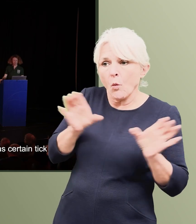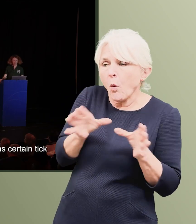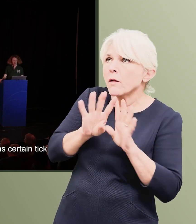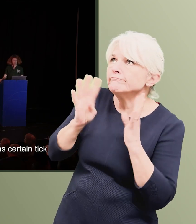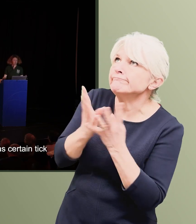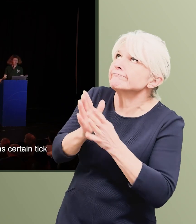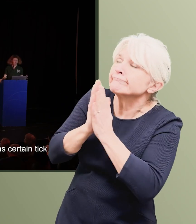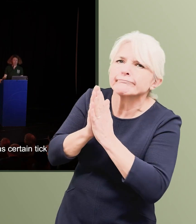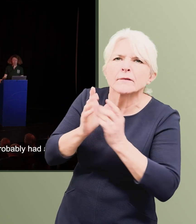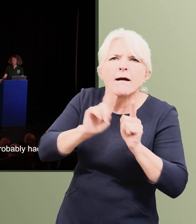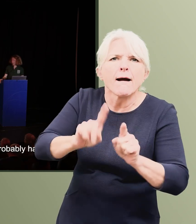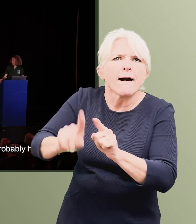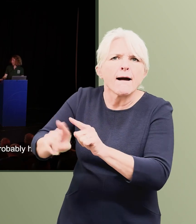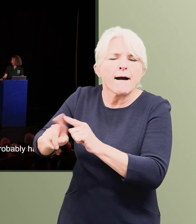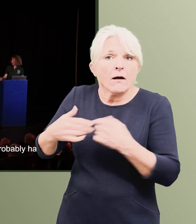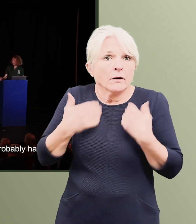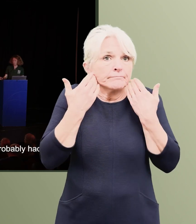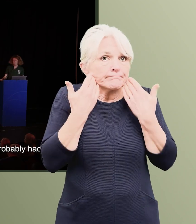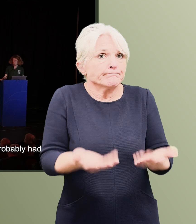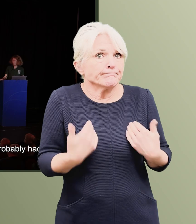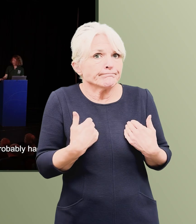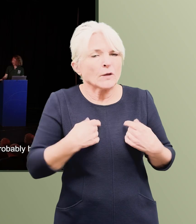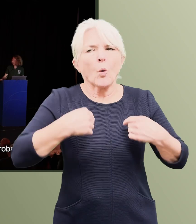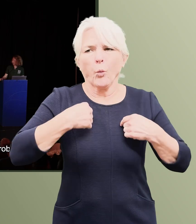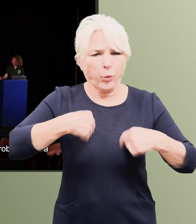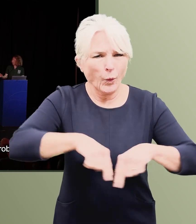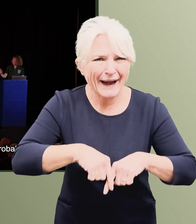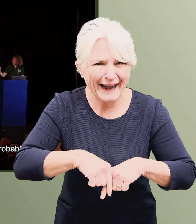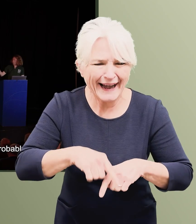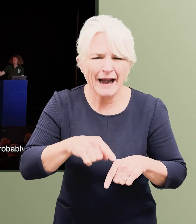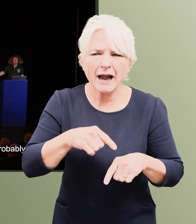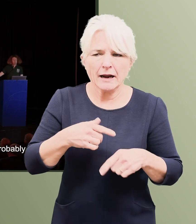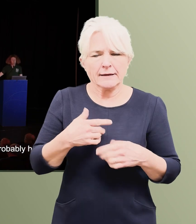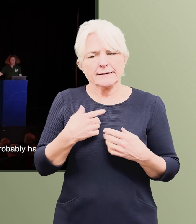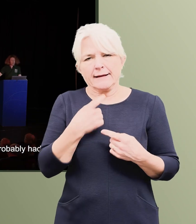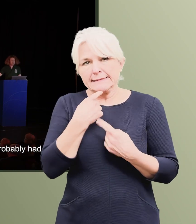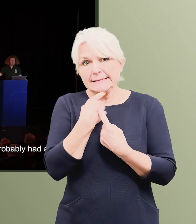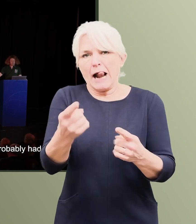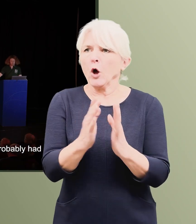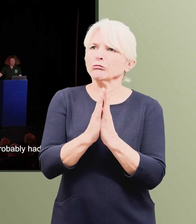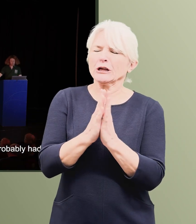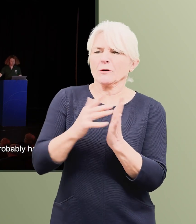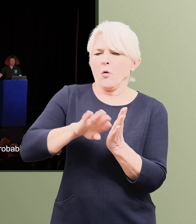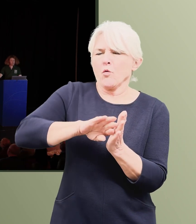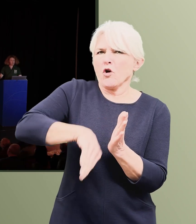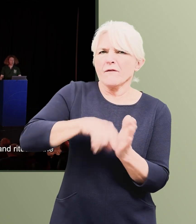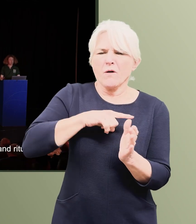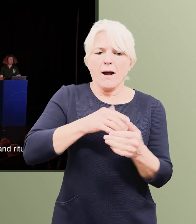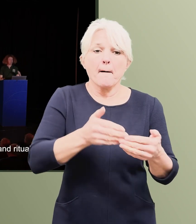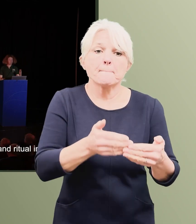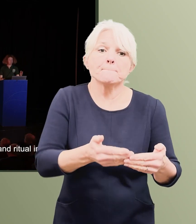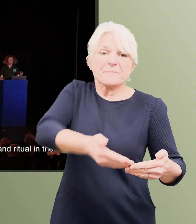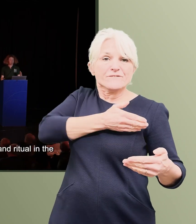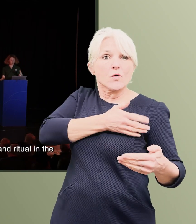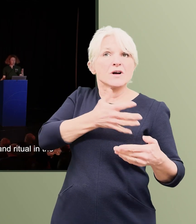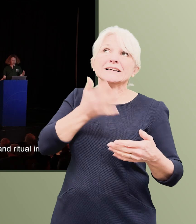that many prehistoric religions wouldn't get to. But they also probably had a practical function. There probably